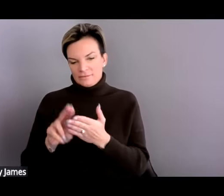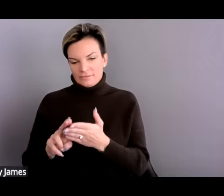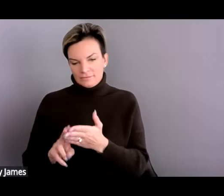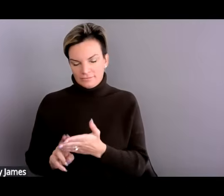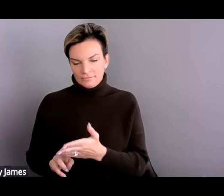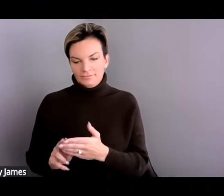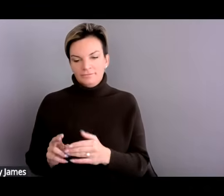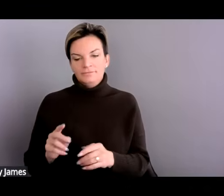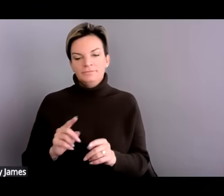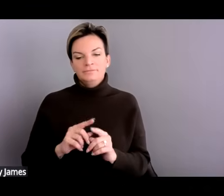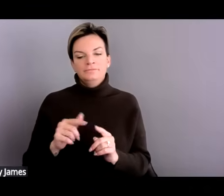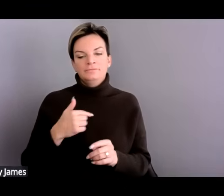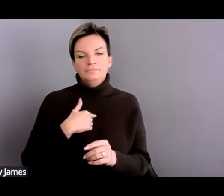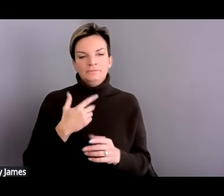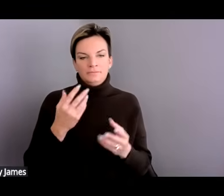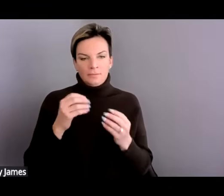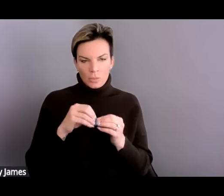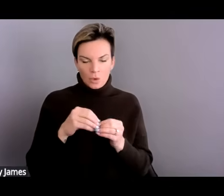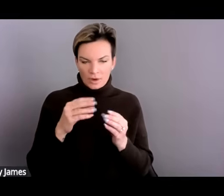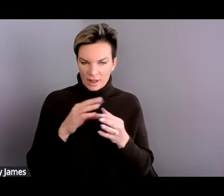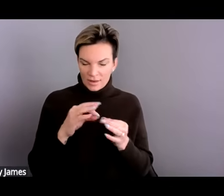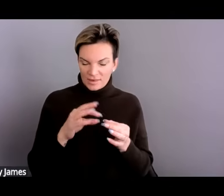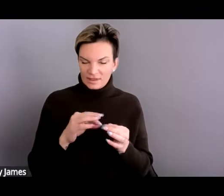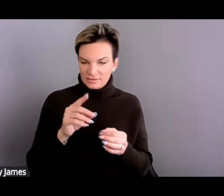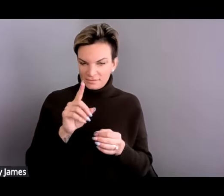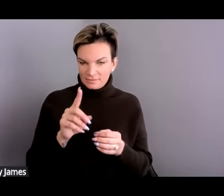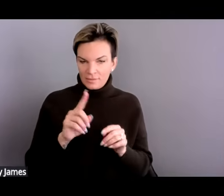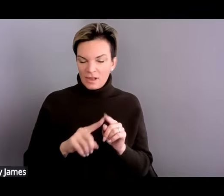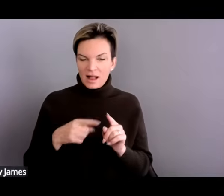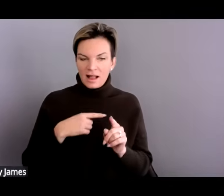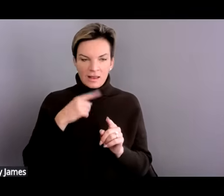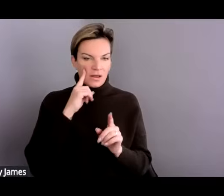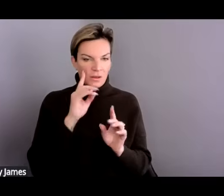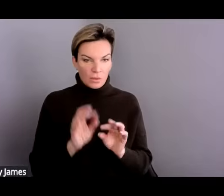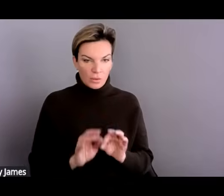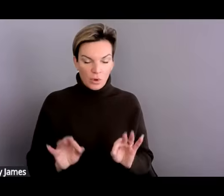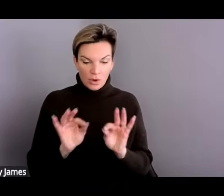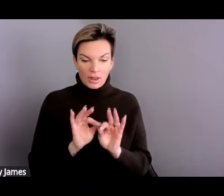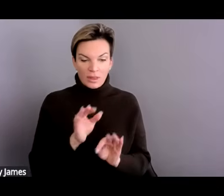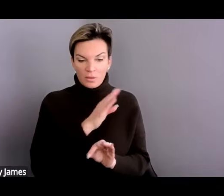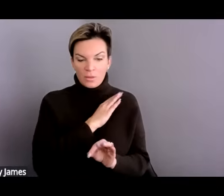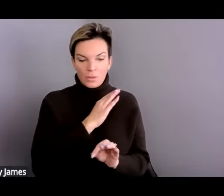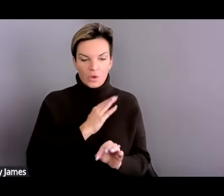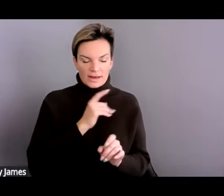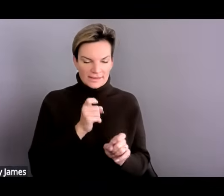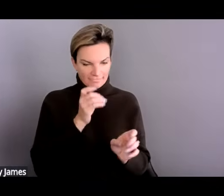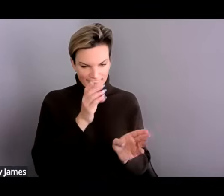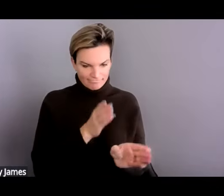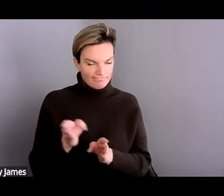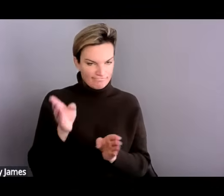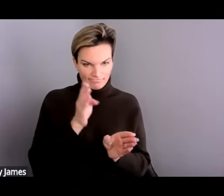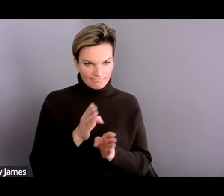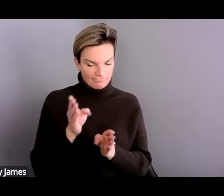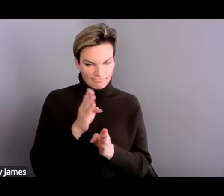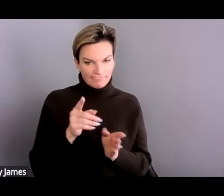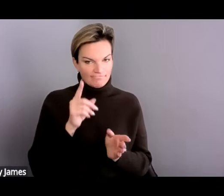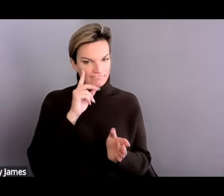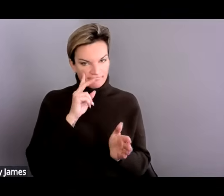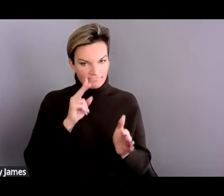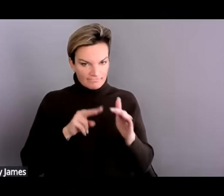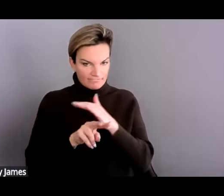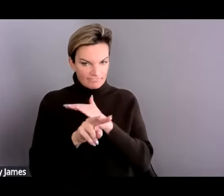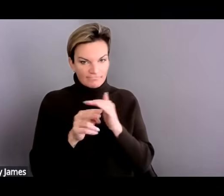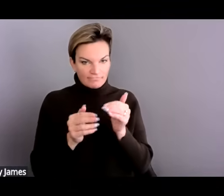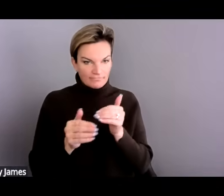these, but I just really think it's important that the board plan ahead. You may get circulator challenges to